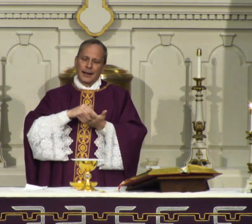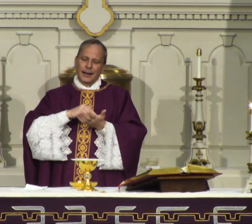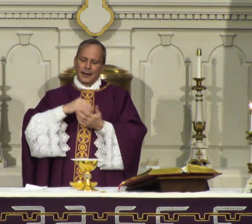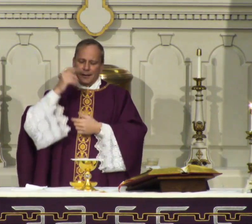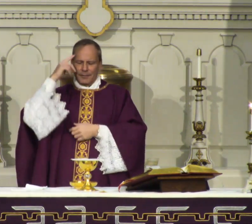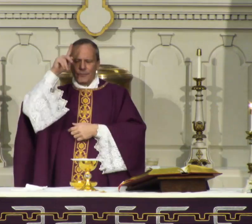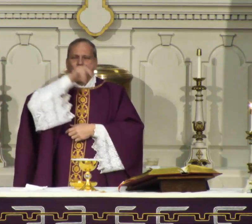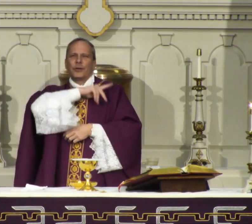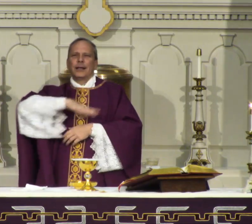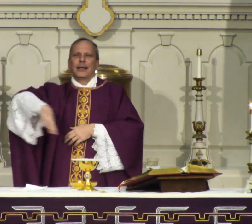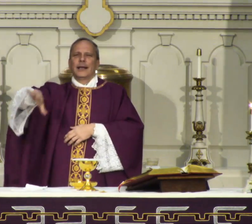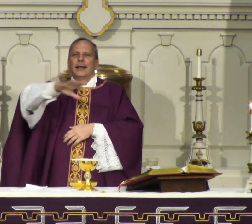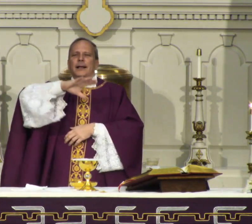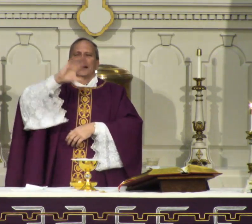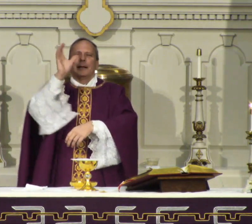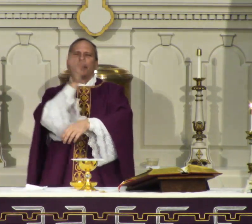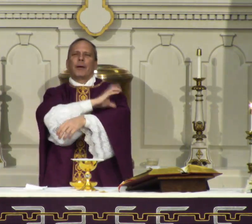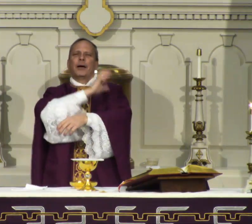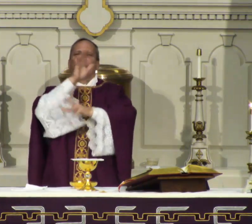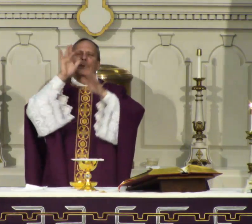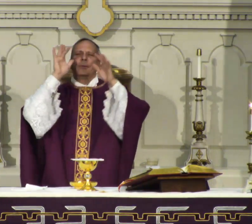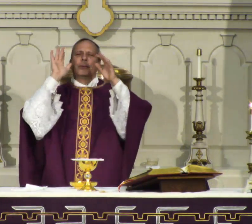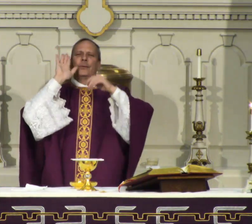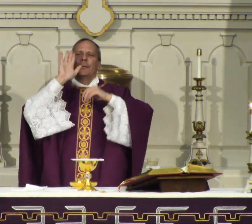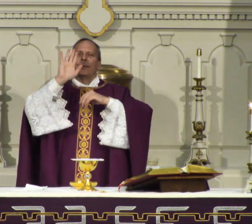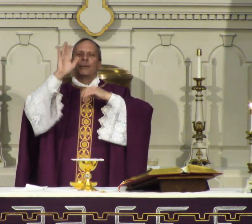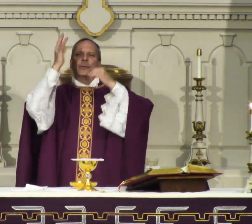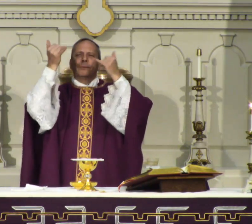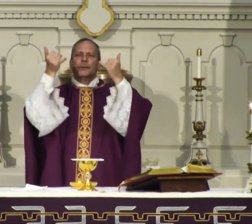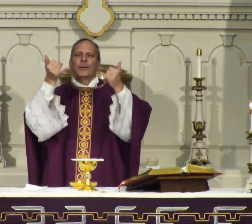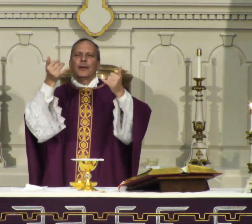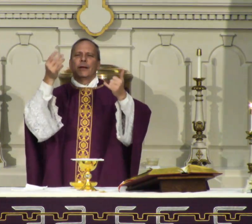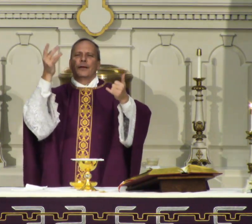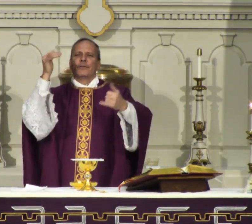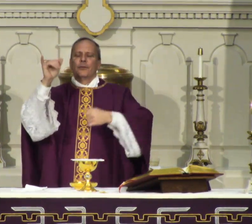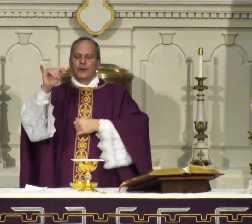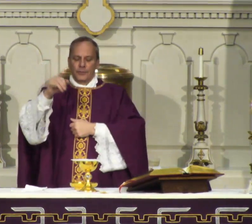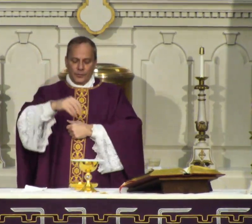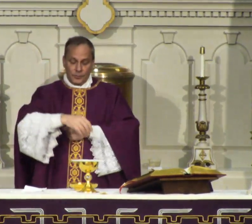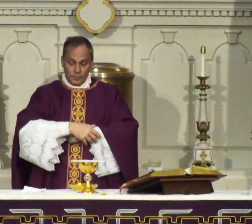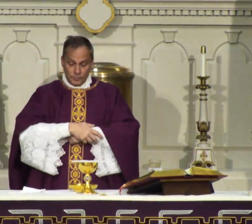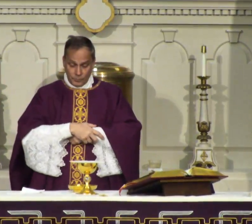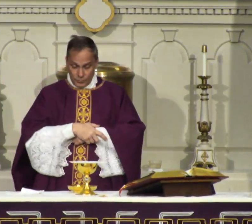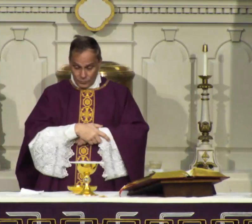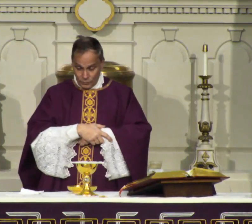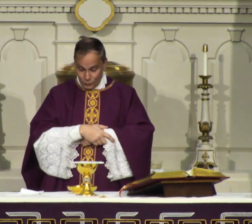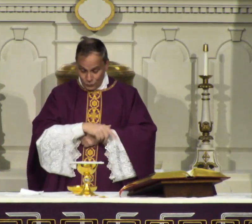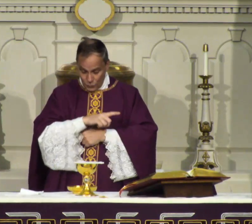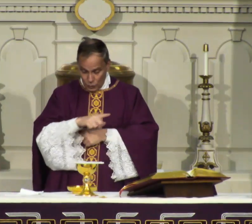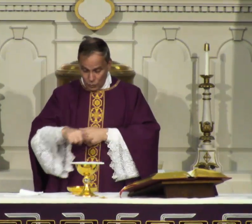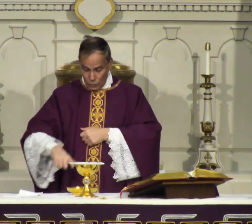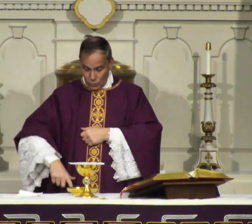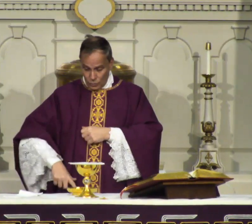Christ. The kingdom, the power, and the glory are yours, now and forever.